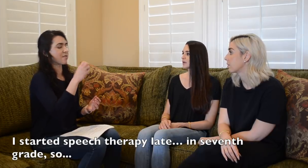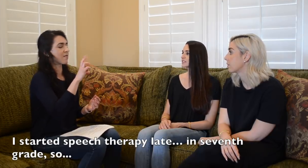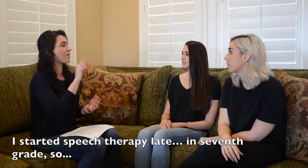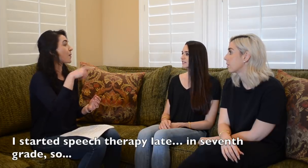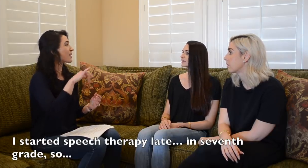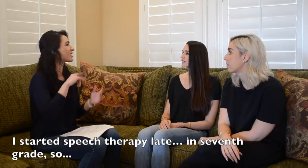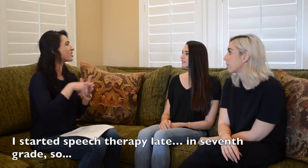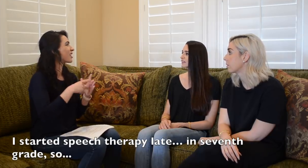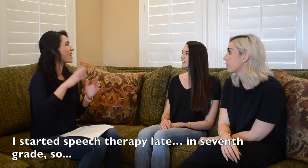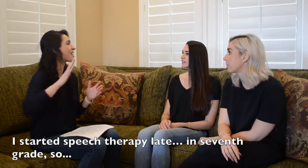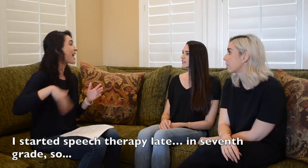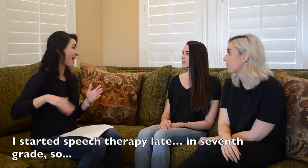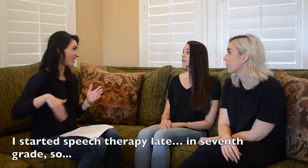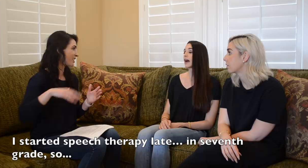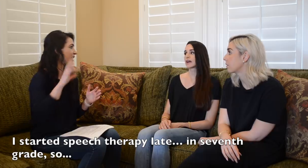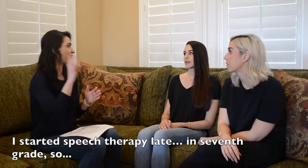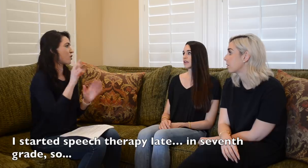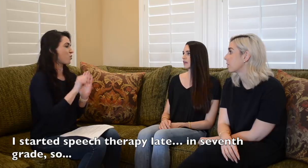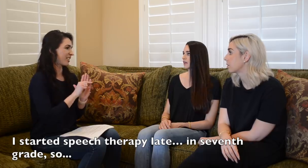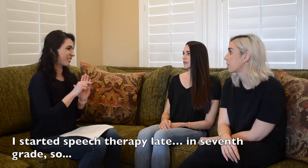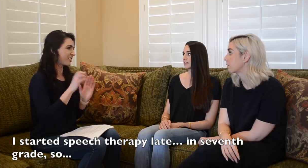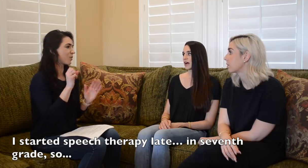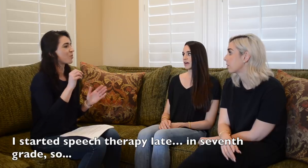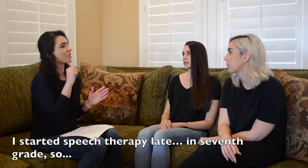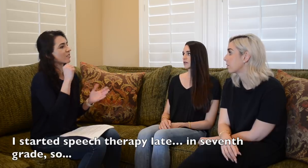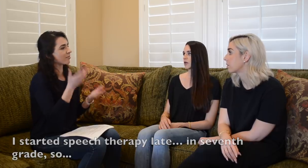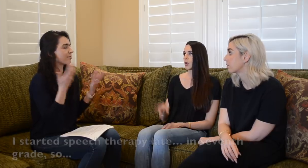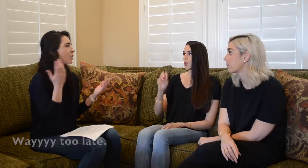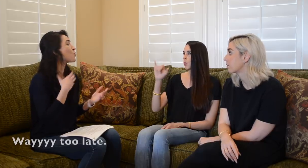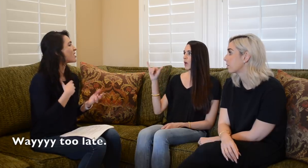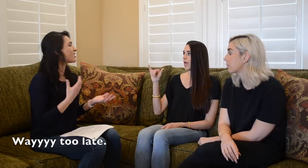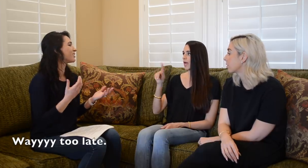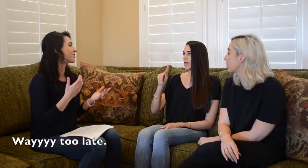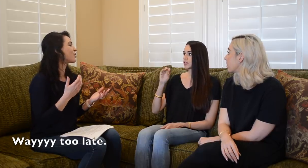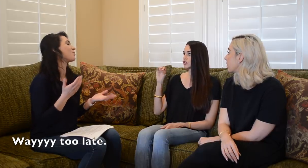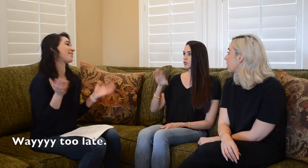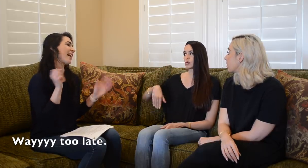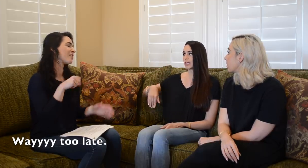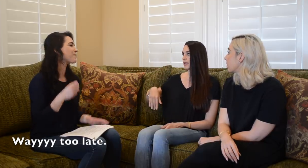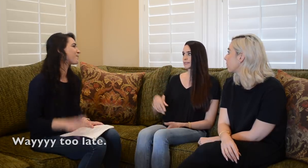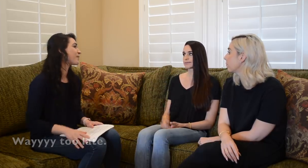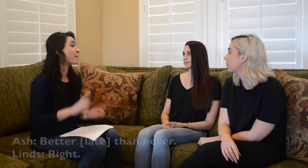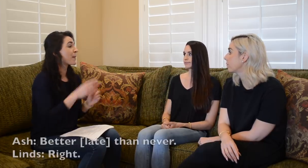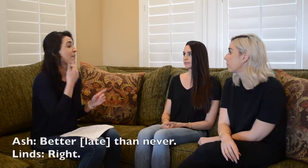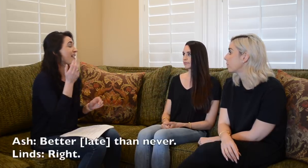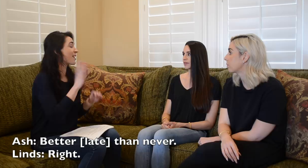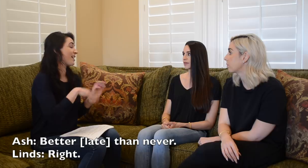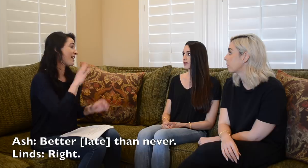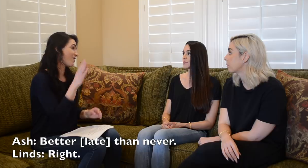therapist. Yeah. Yeah. Way too late. Mm-hmm. Better